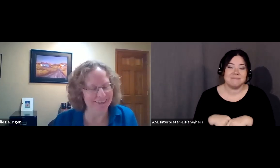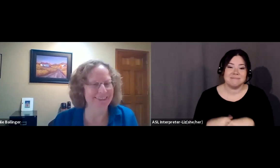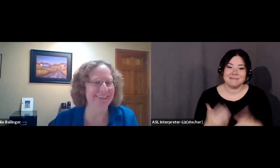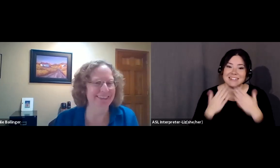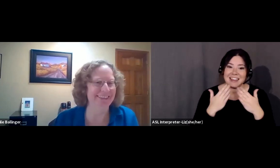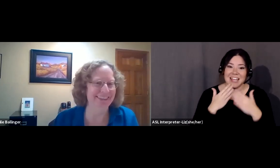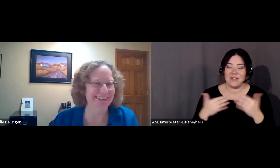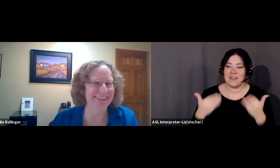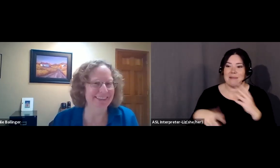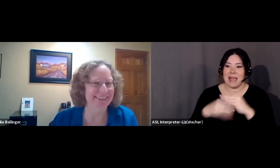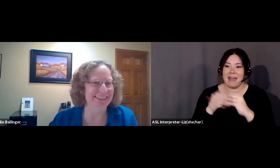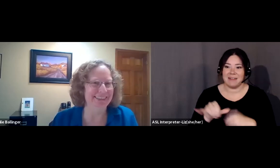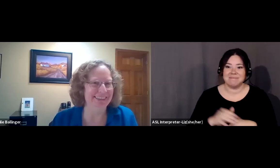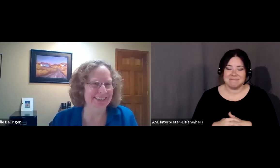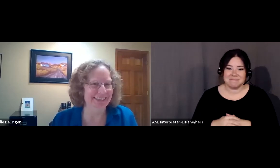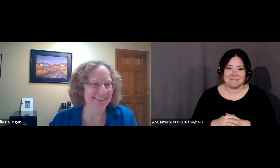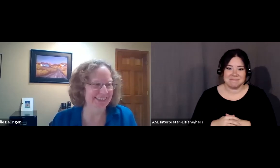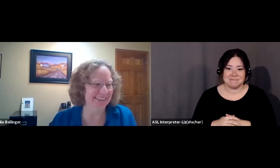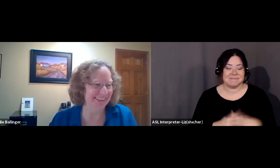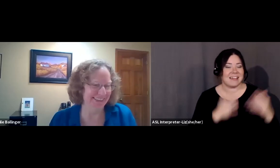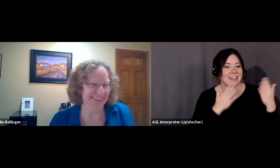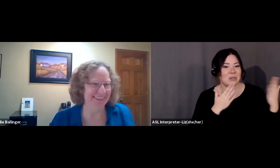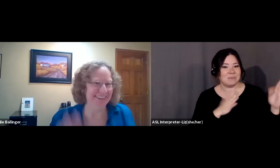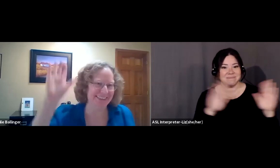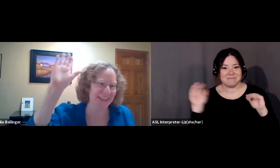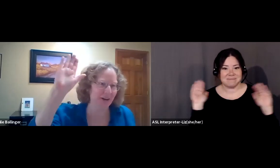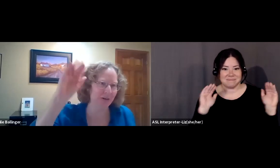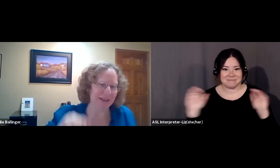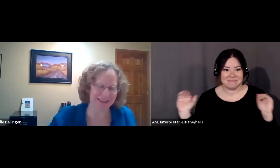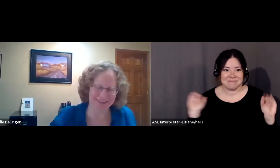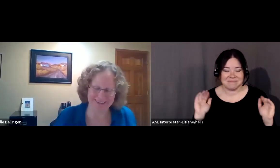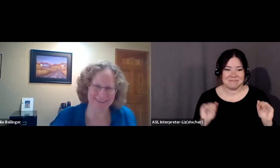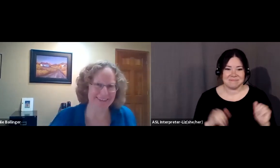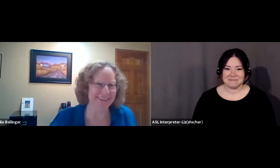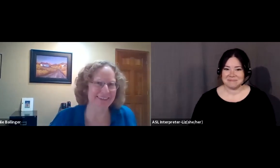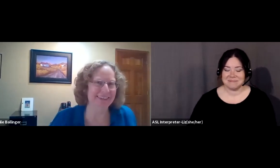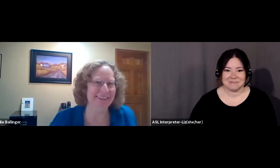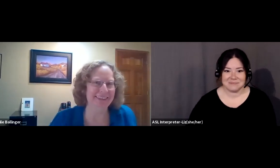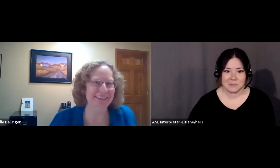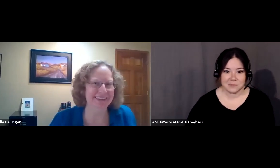inject that. Thank you. Thank you, everybody.